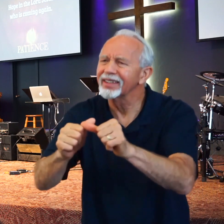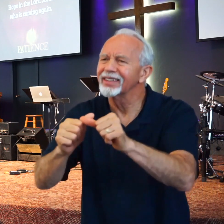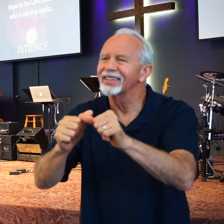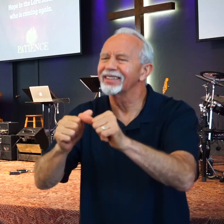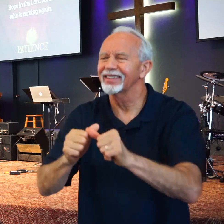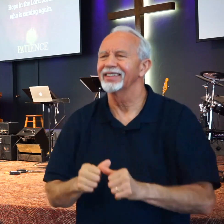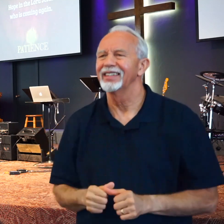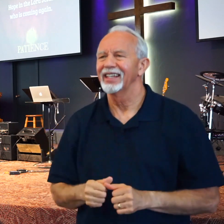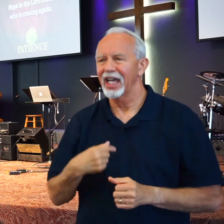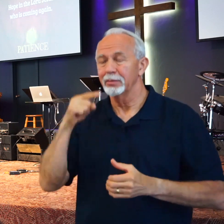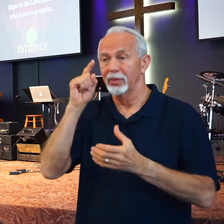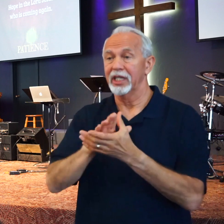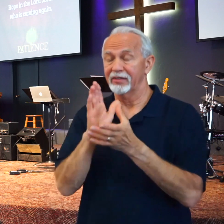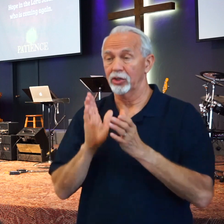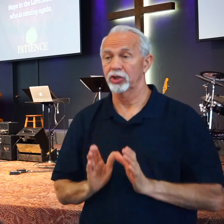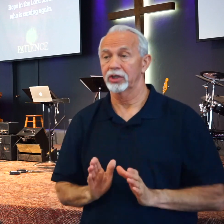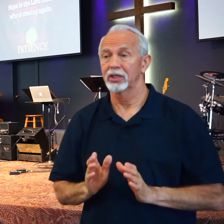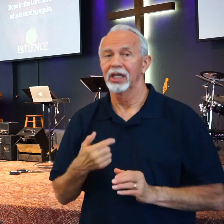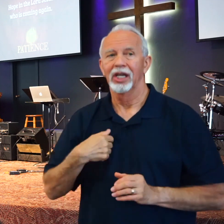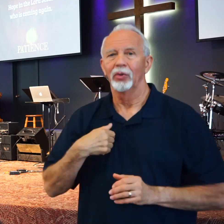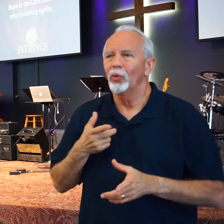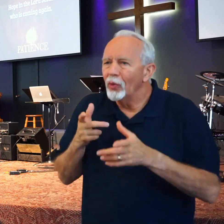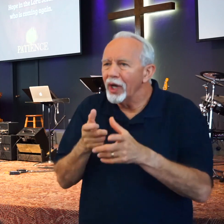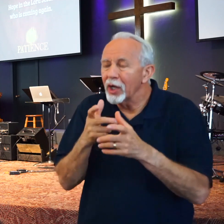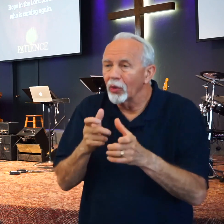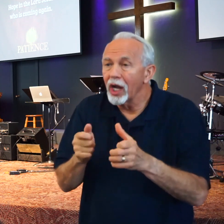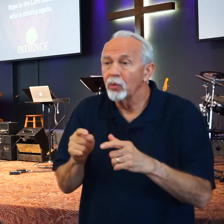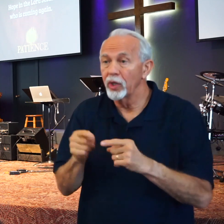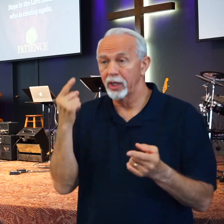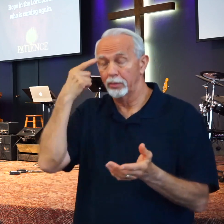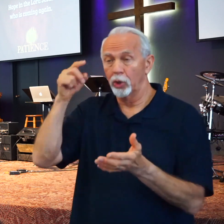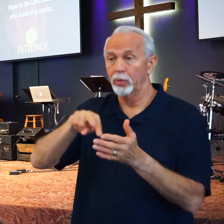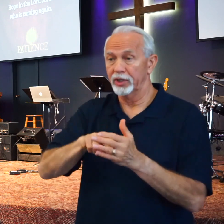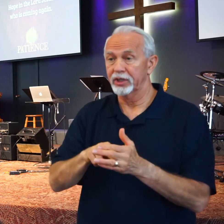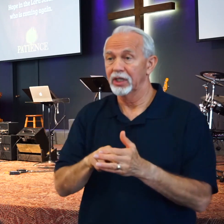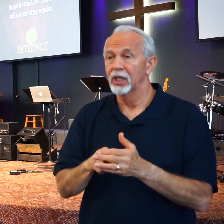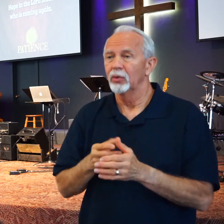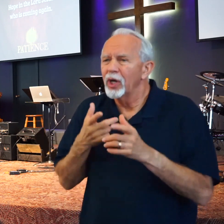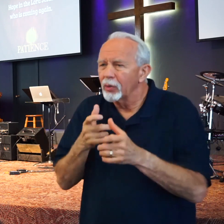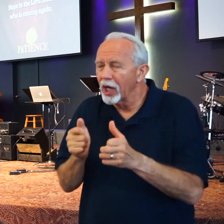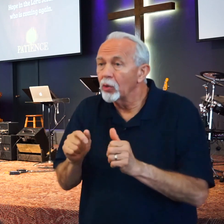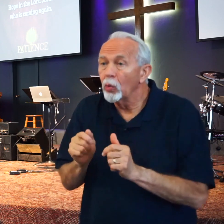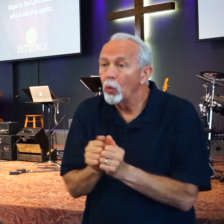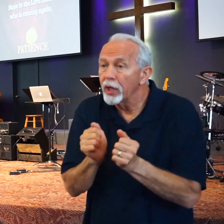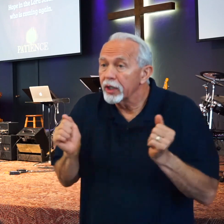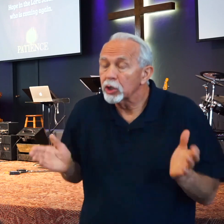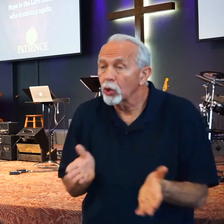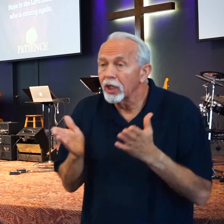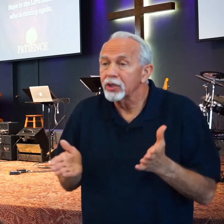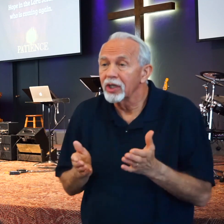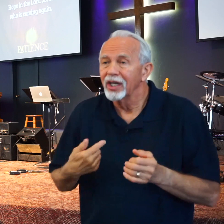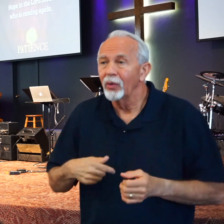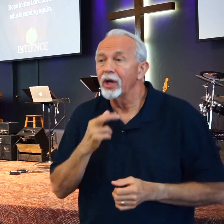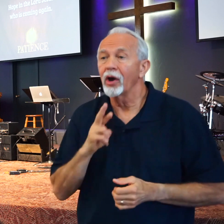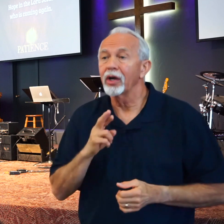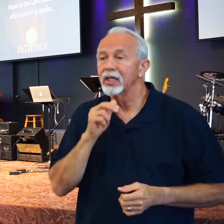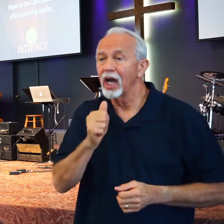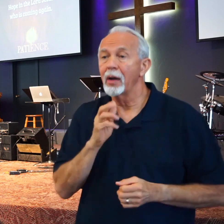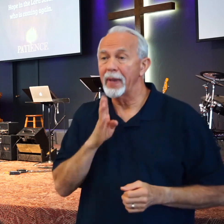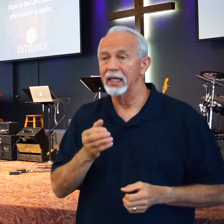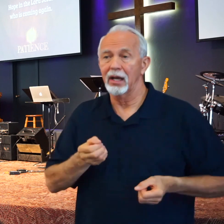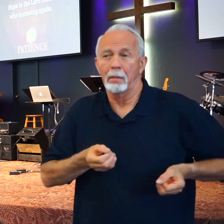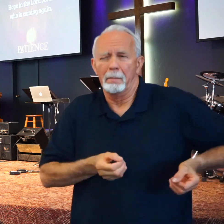As believers, we run with a purpose, we run with an encouragement. We are not being